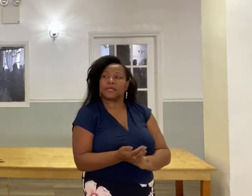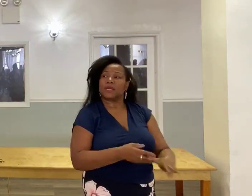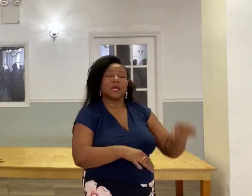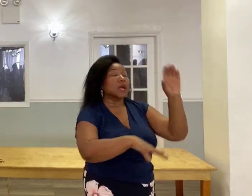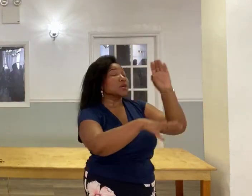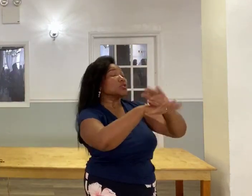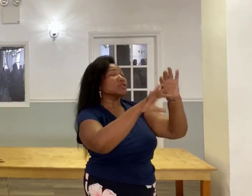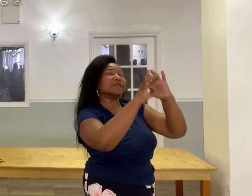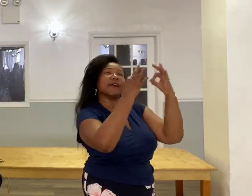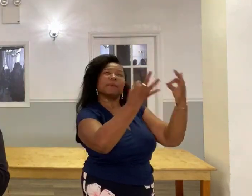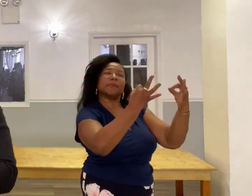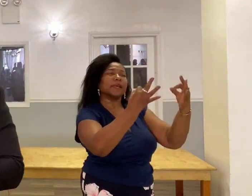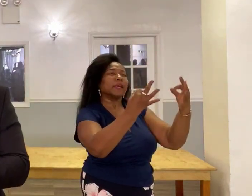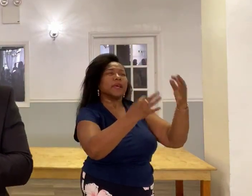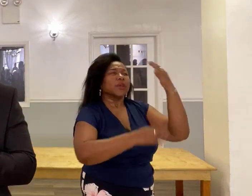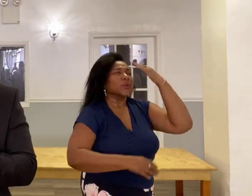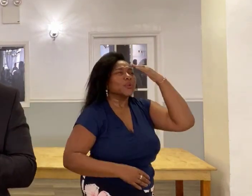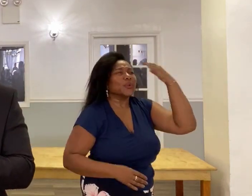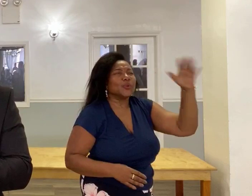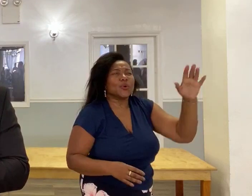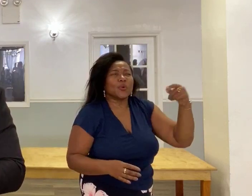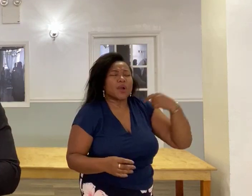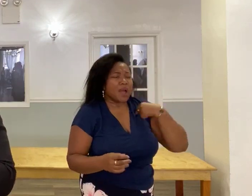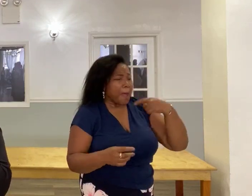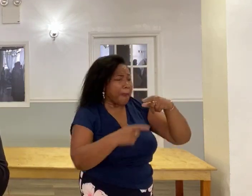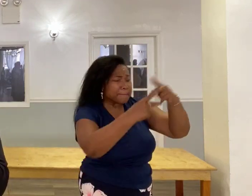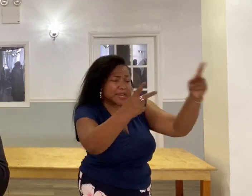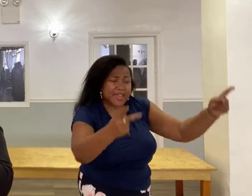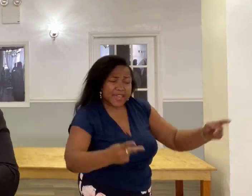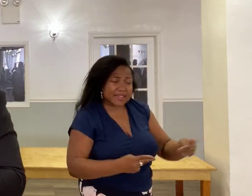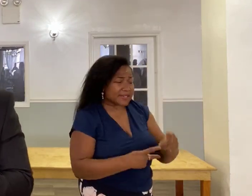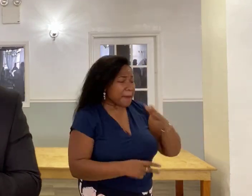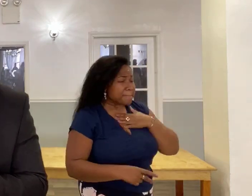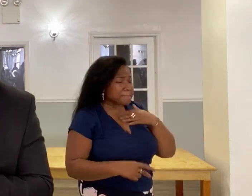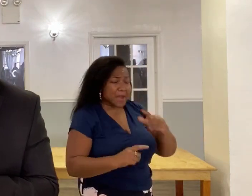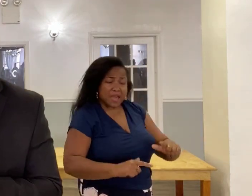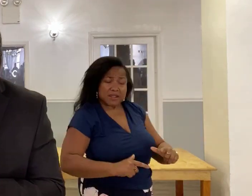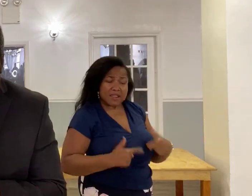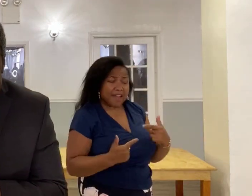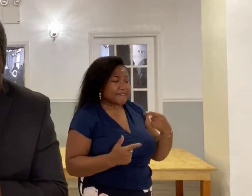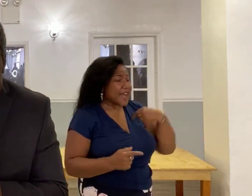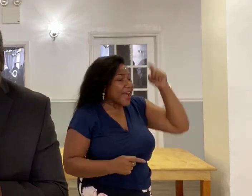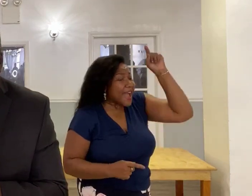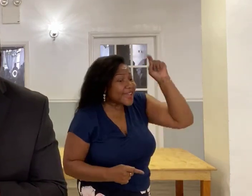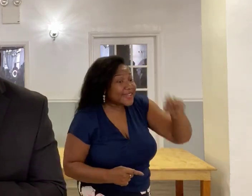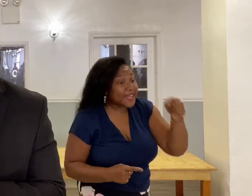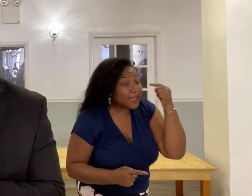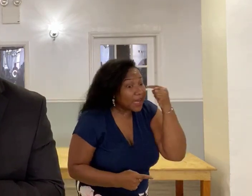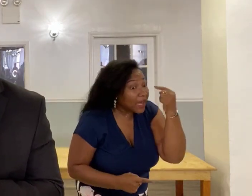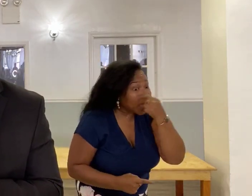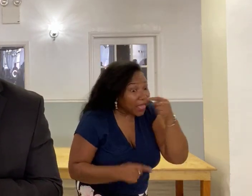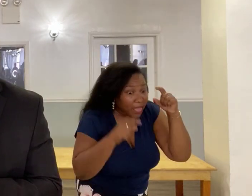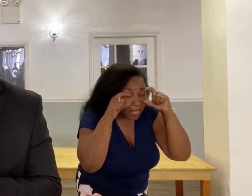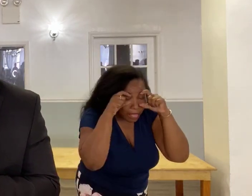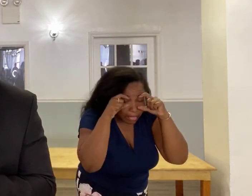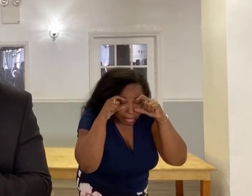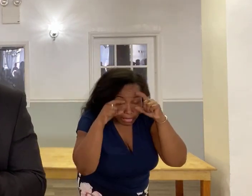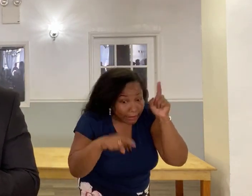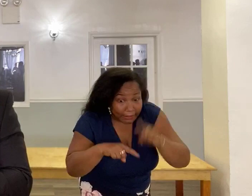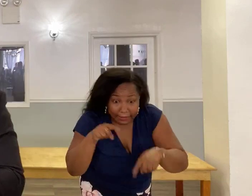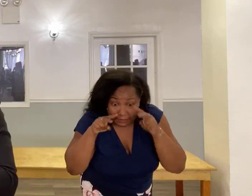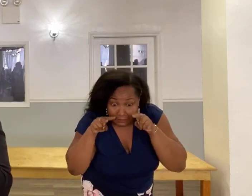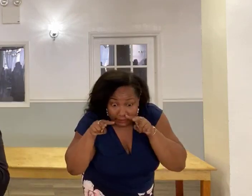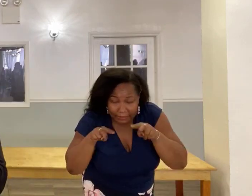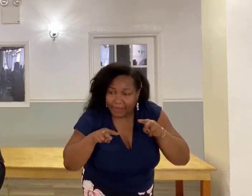Family, what you don't know is I'm getting to a place in my life where I'm starting to need glasses. No, I just need glasses. So if